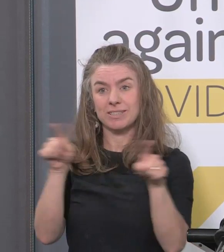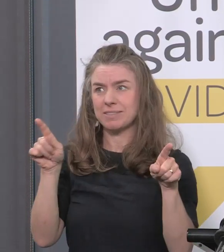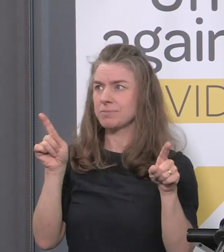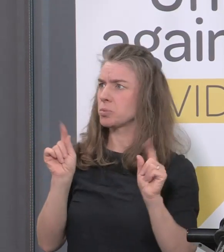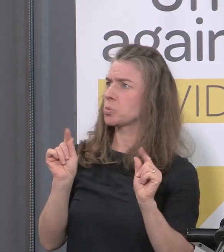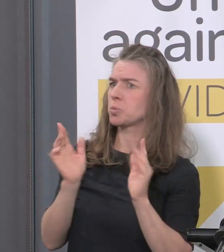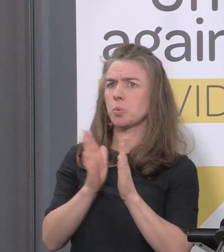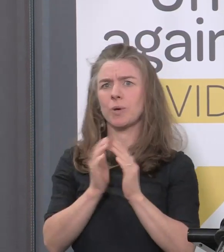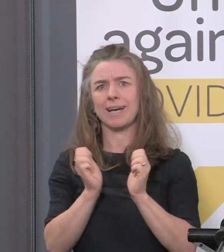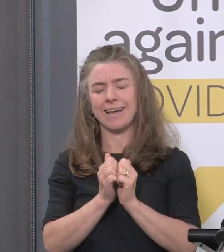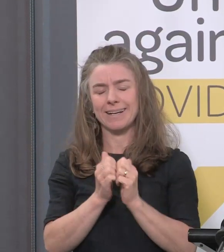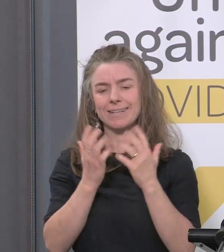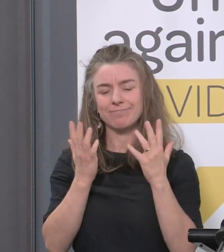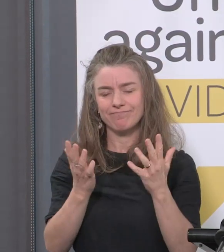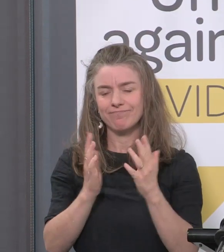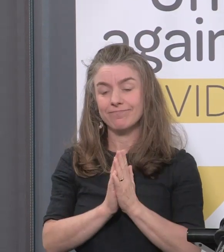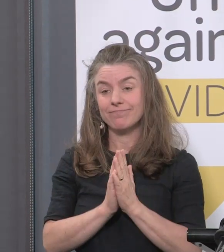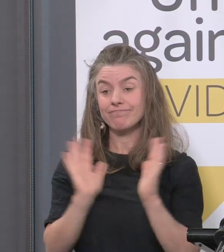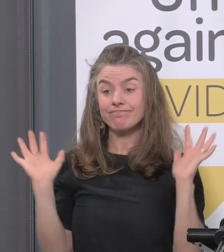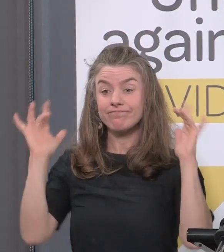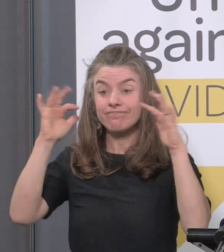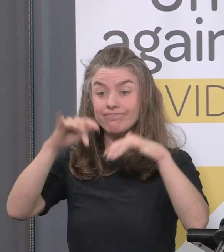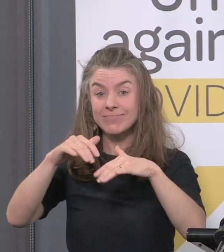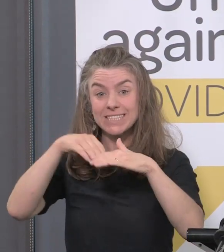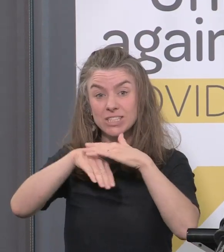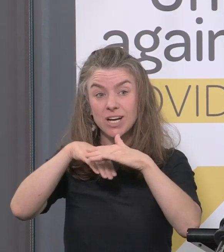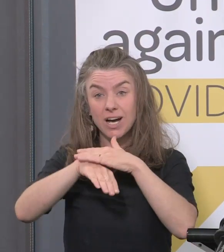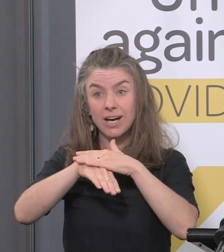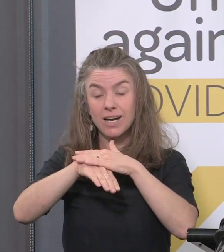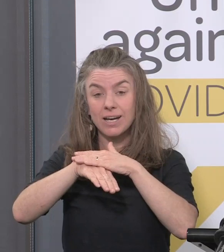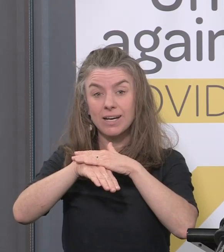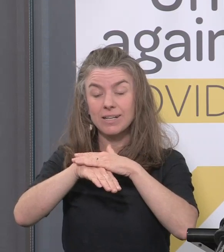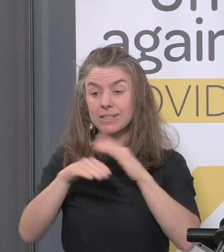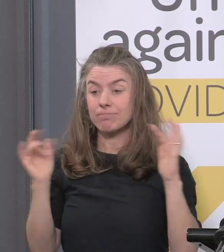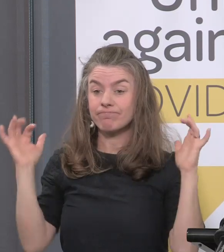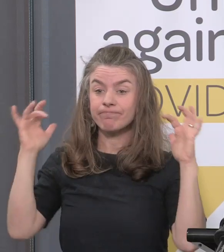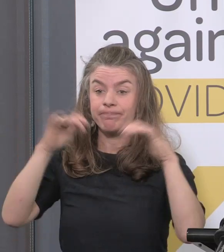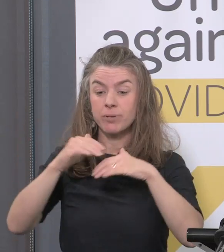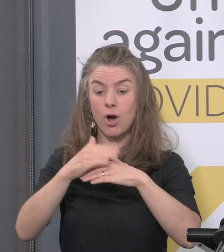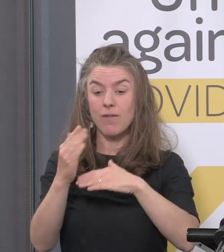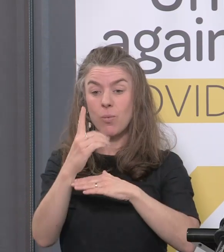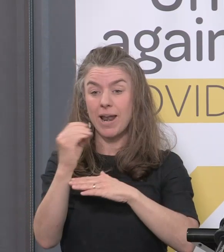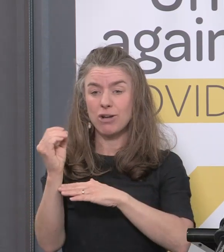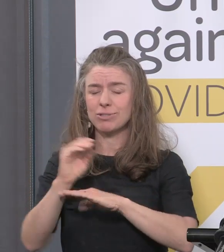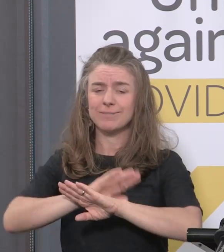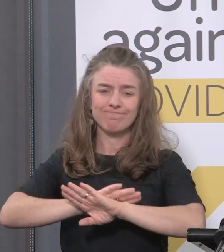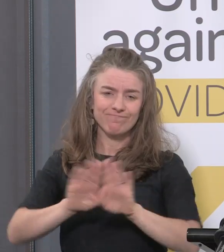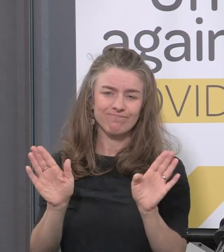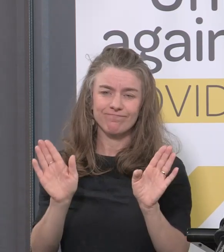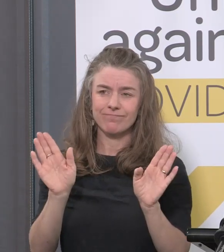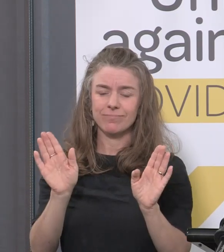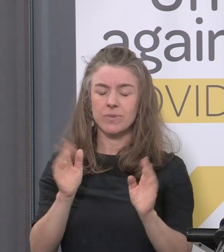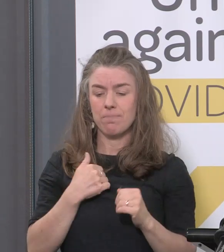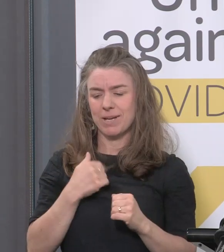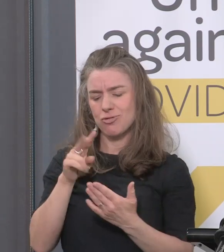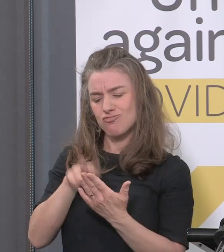this weekend. Mass gatherings indoors or large gatherings, more than 100 are not allowed. What I have seen is I read a